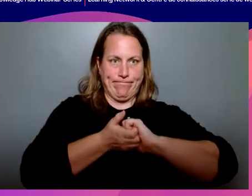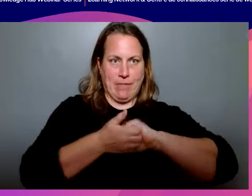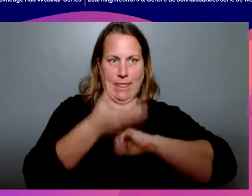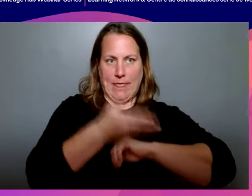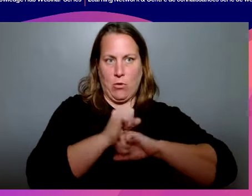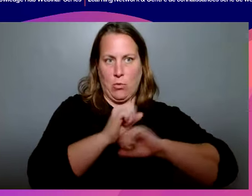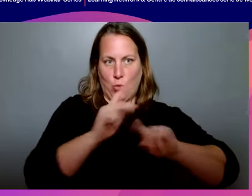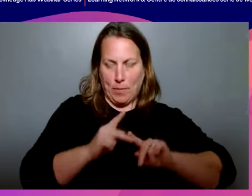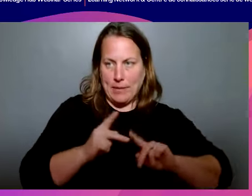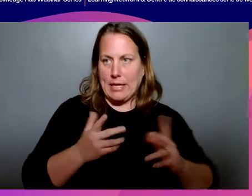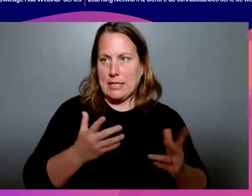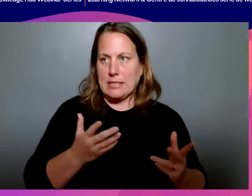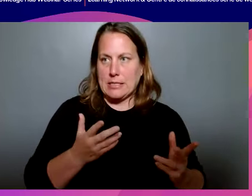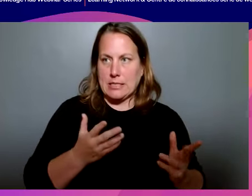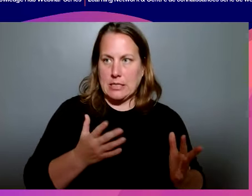environment?